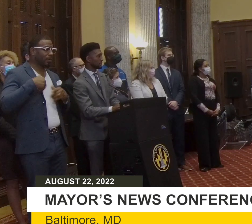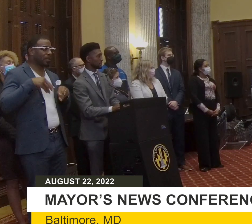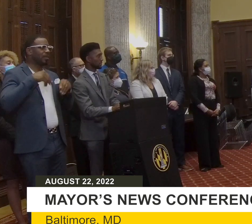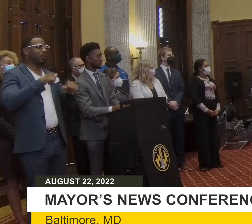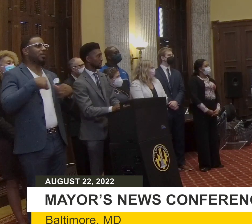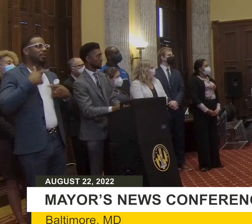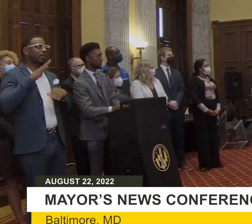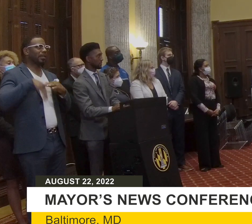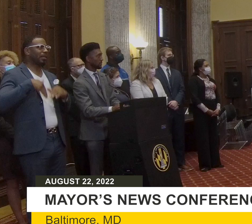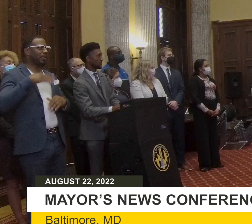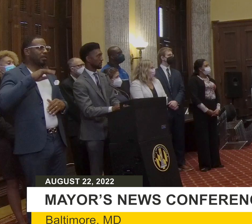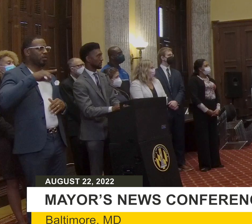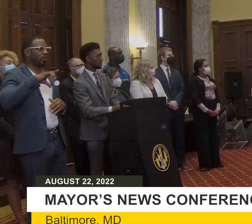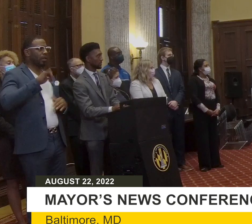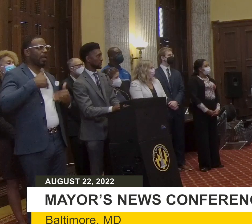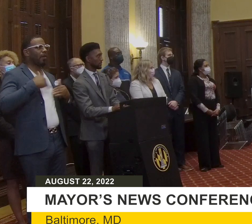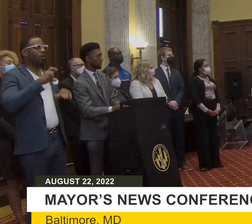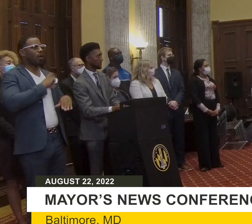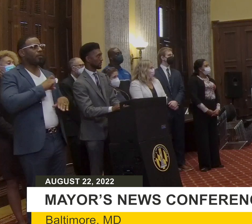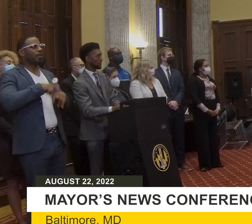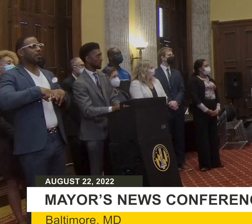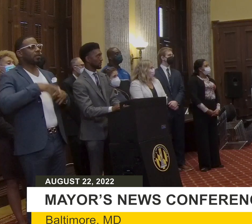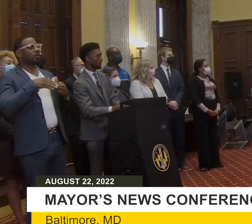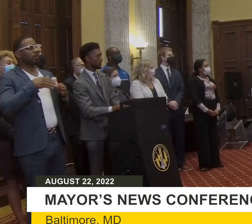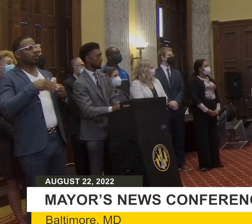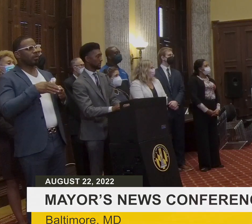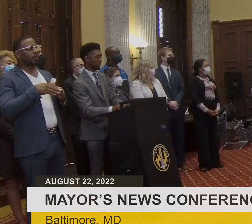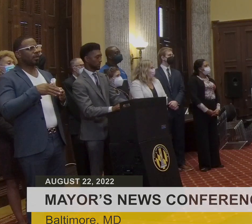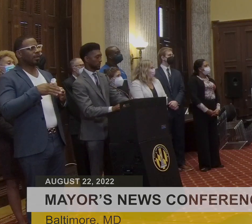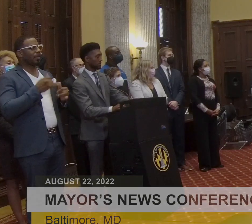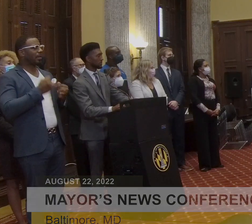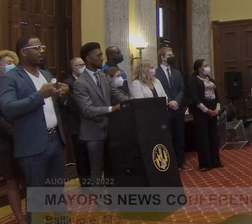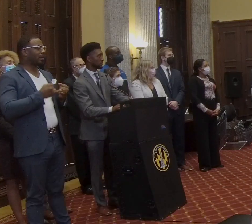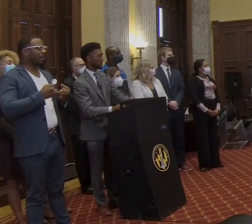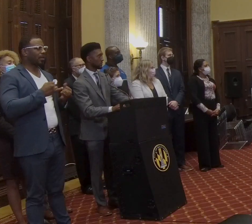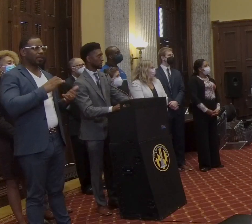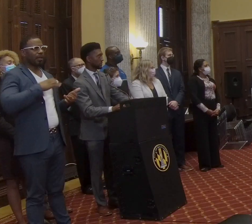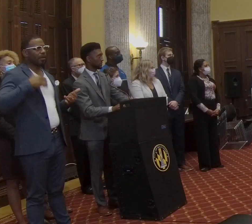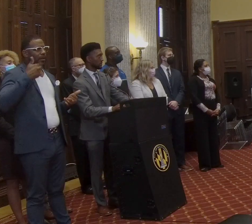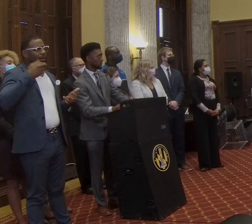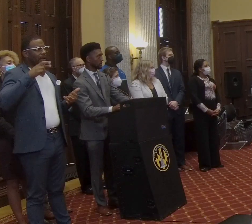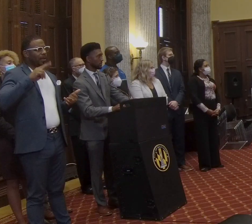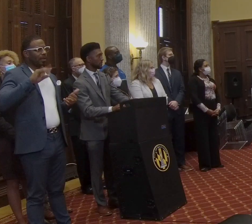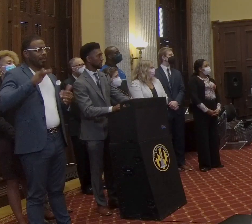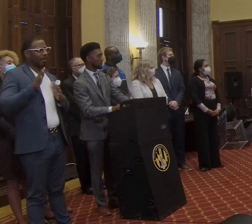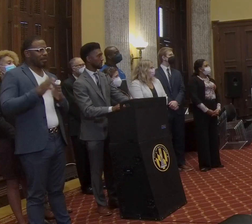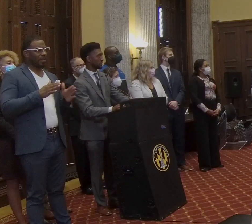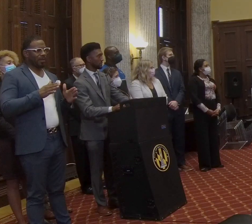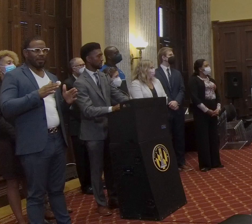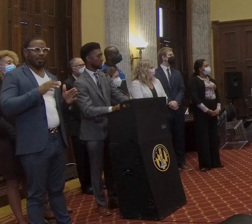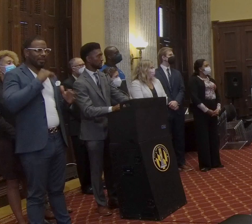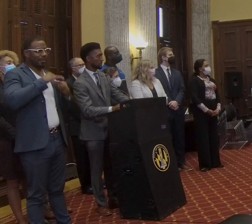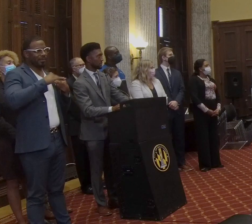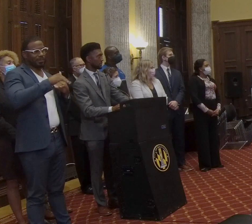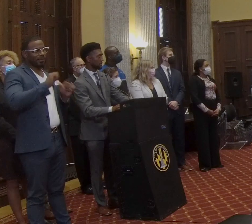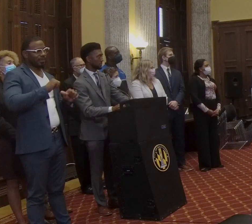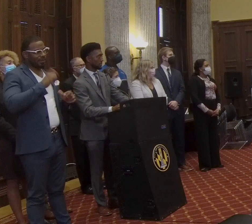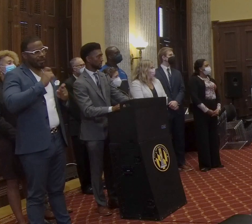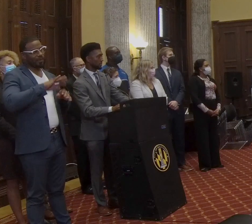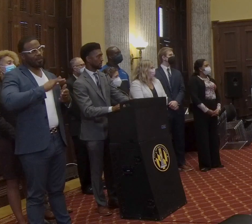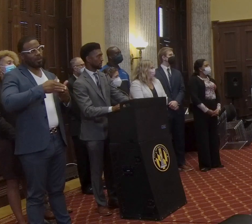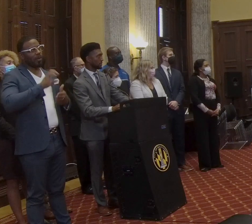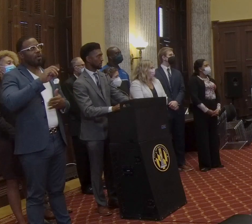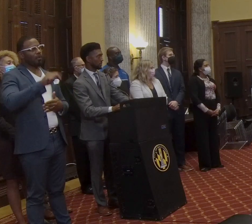spent since late July to have officers sit on the corners. Last week, Commissioner Harrison said that that plan is unsustainable given the amount